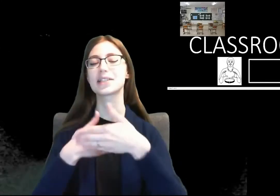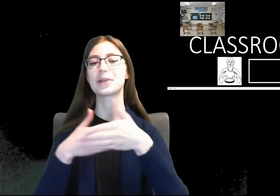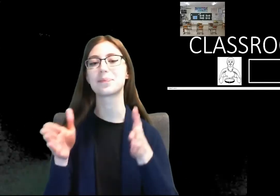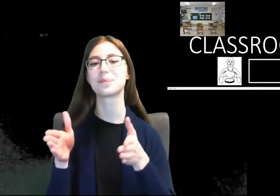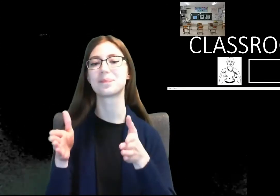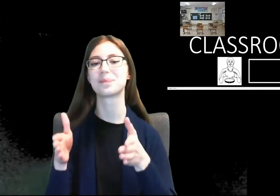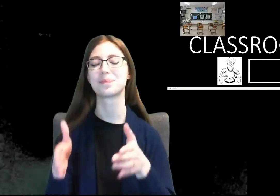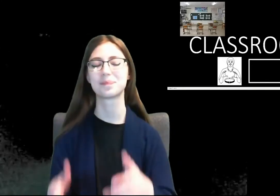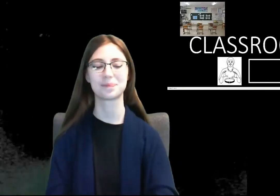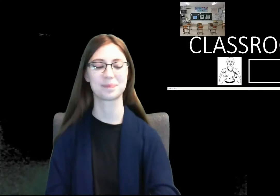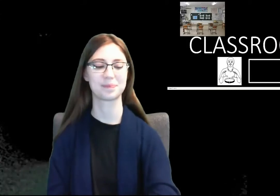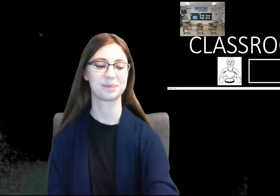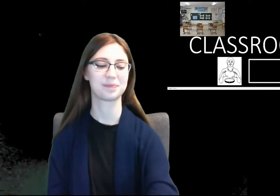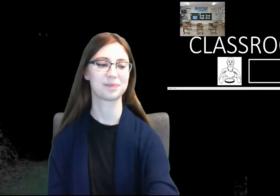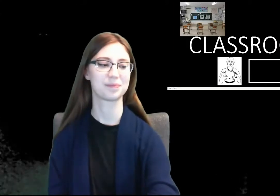Classroom.